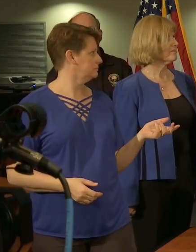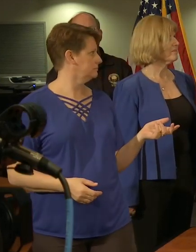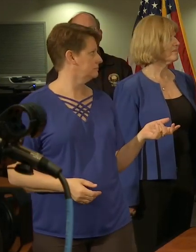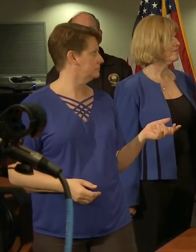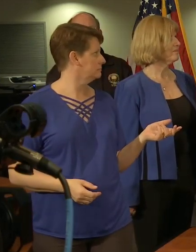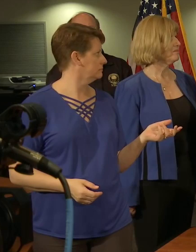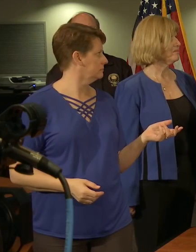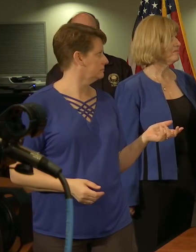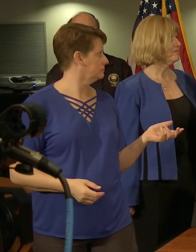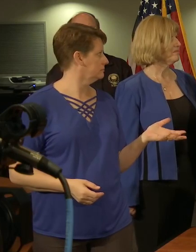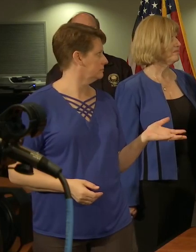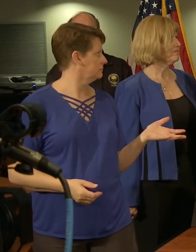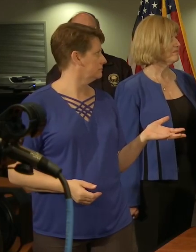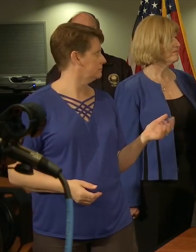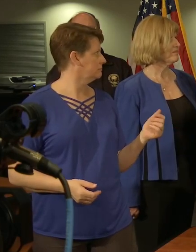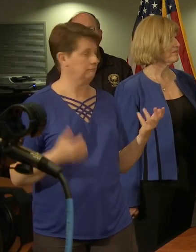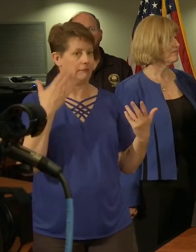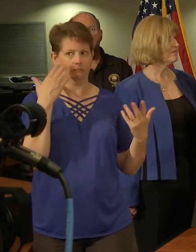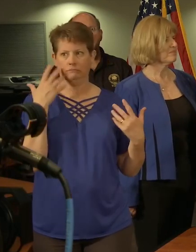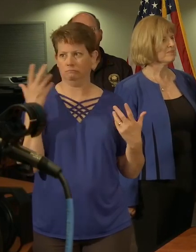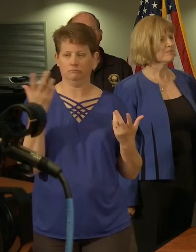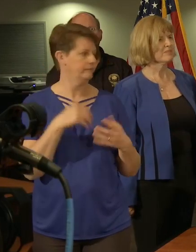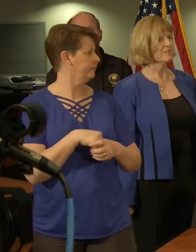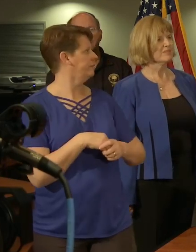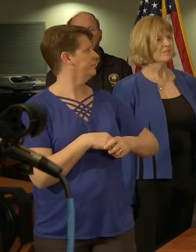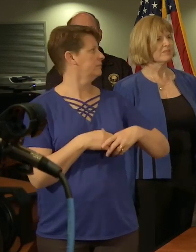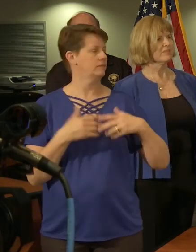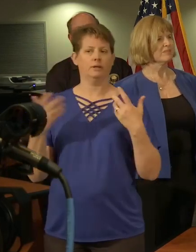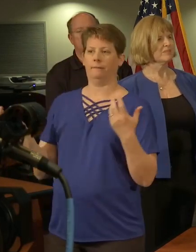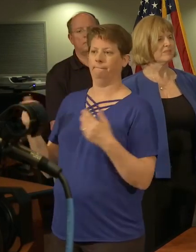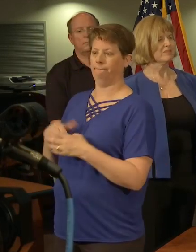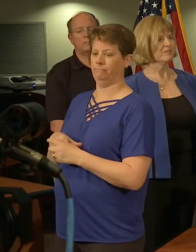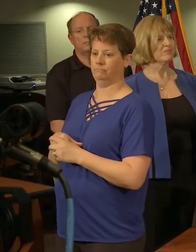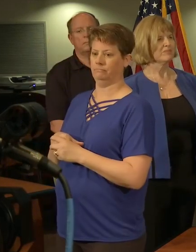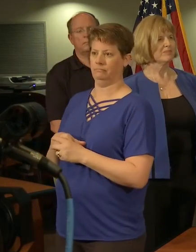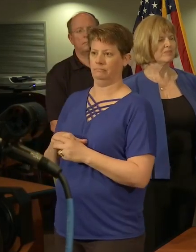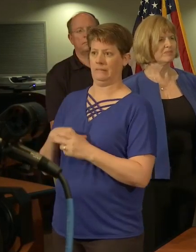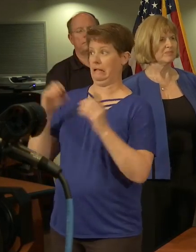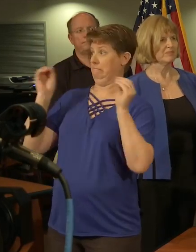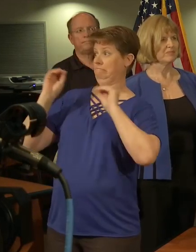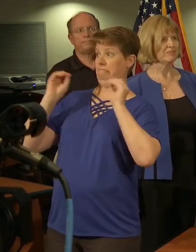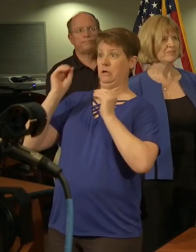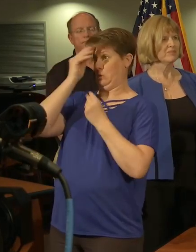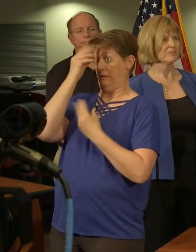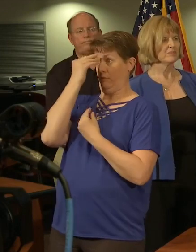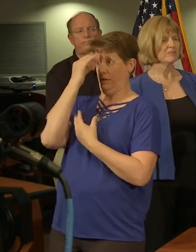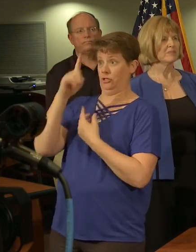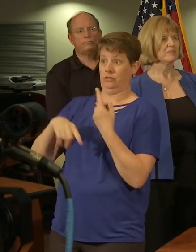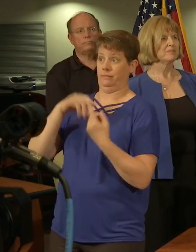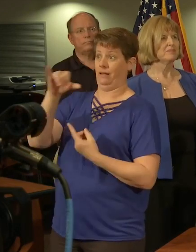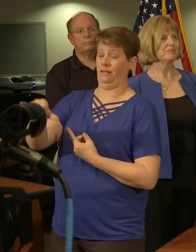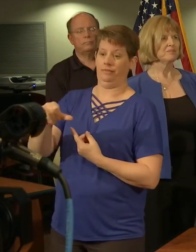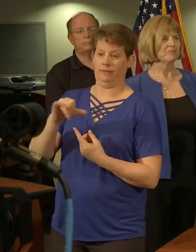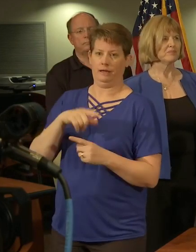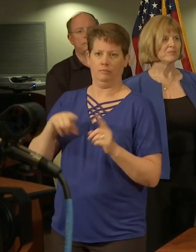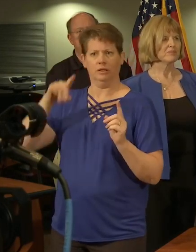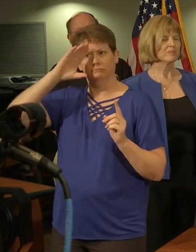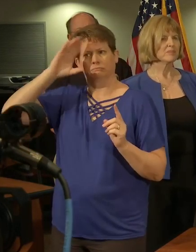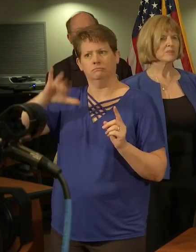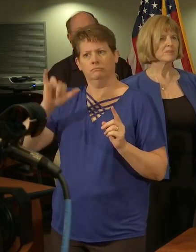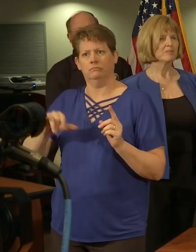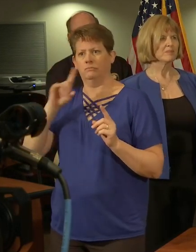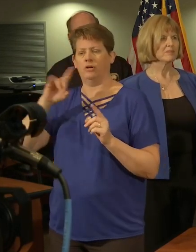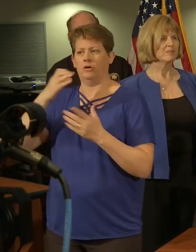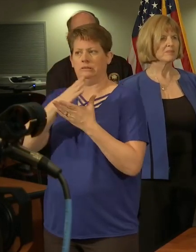Do you have I'm some? Not sure we can comment, but I don't know if we have to comment. I have no detailed information on that, although I know that there